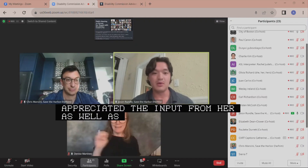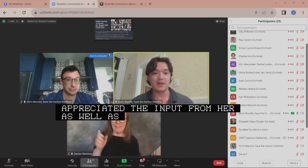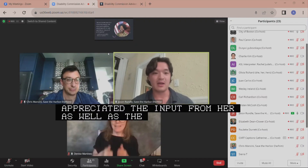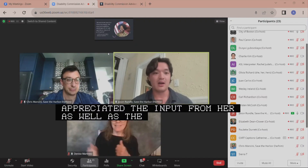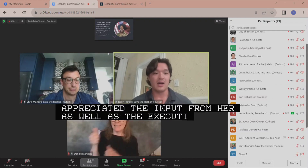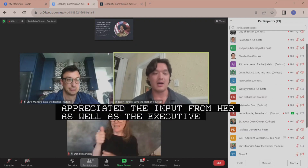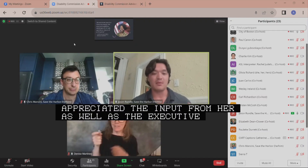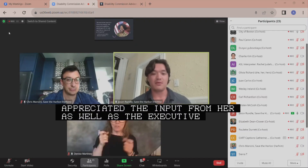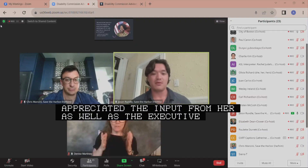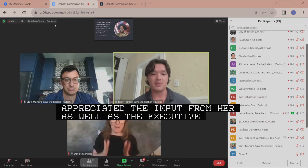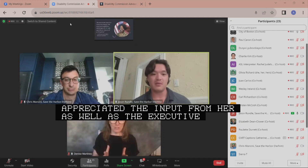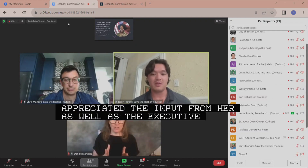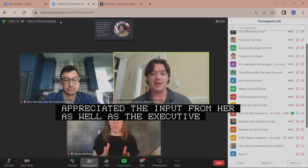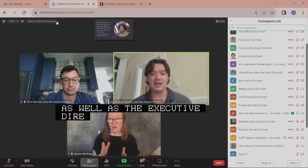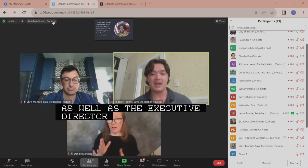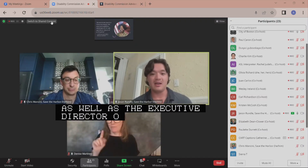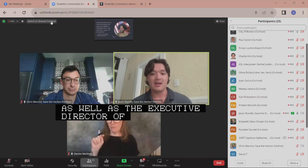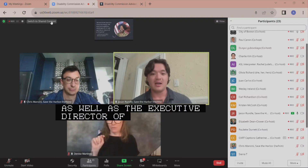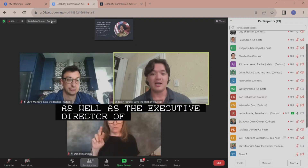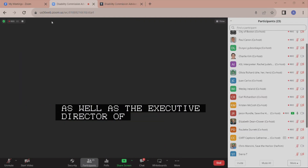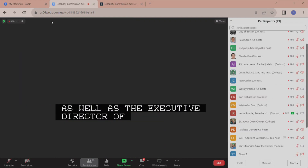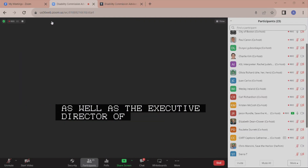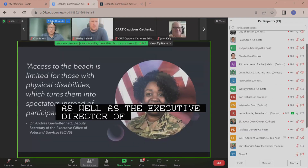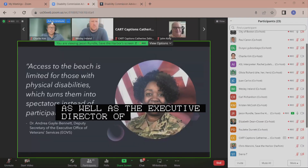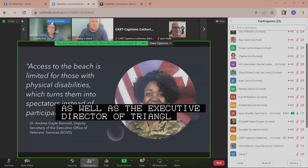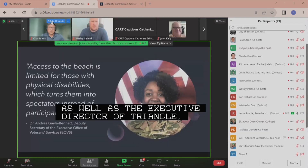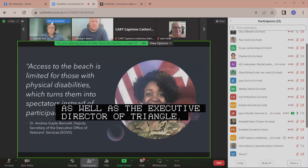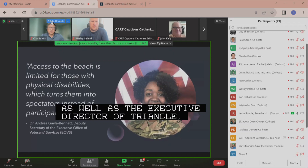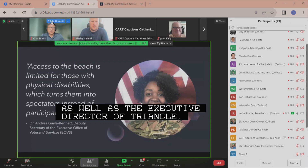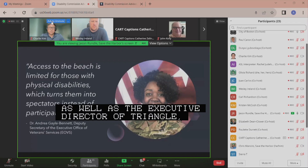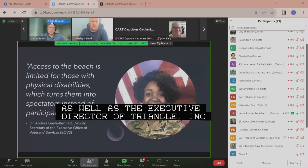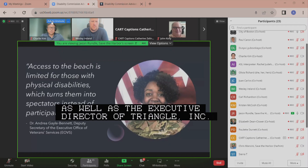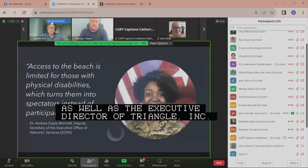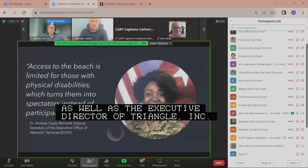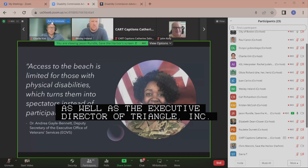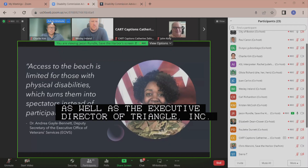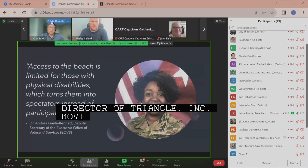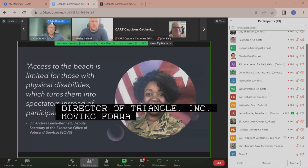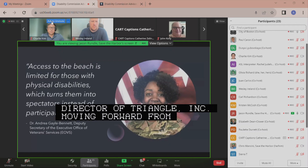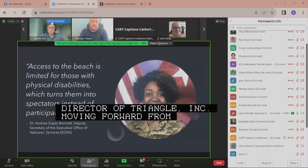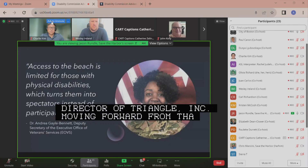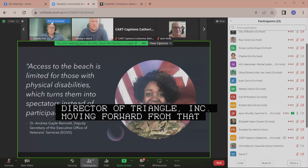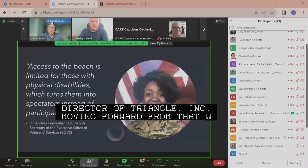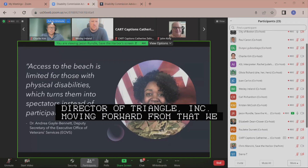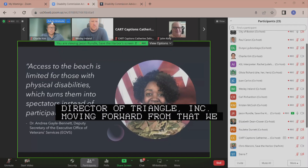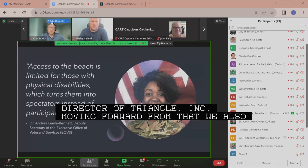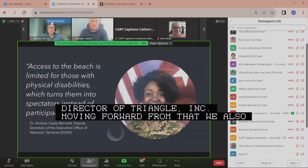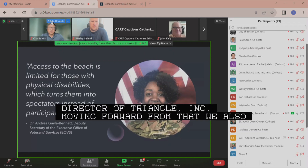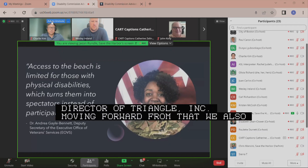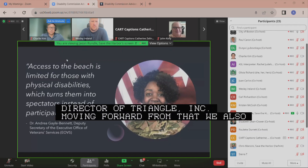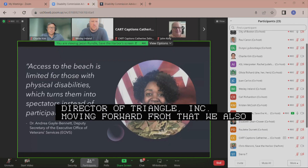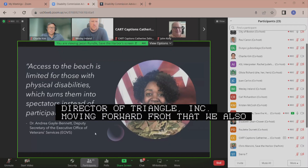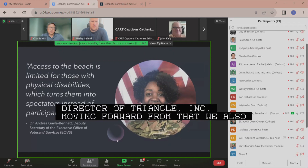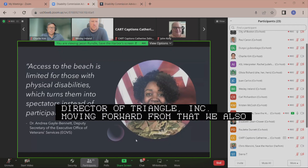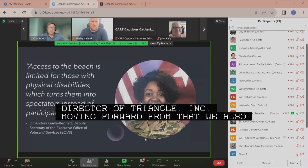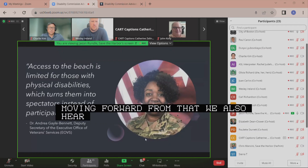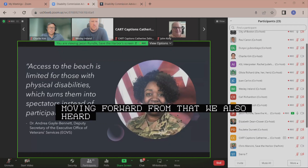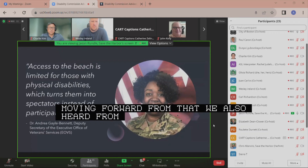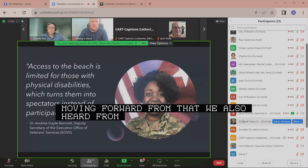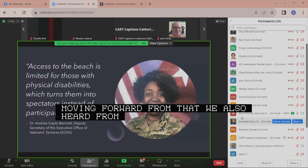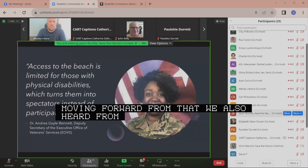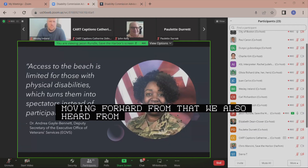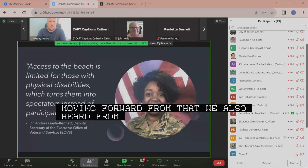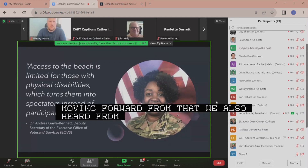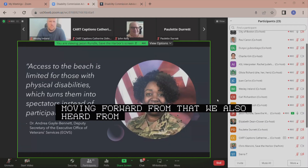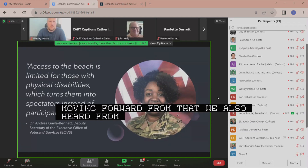so moving forward from that, we also heard from Dr. Andrea Gail Bennett, who's the deputy